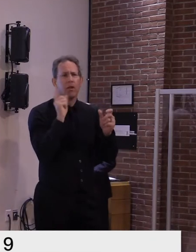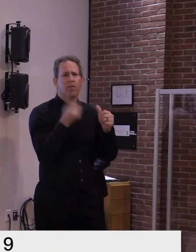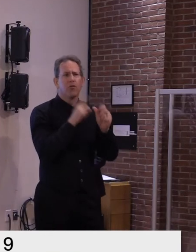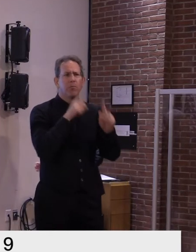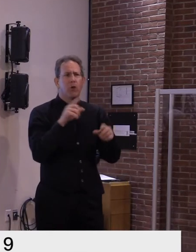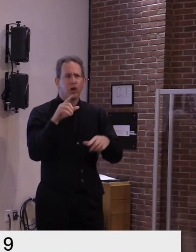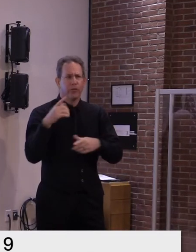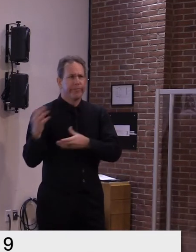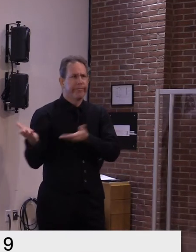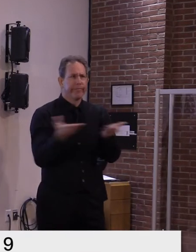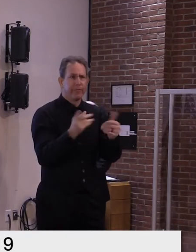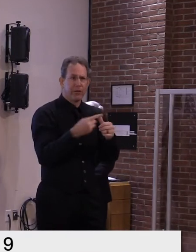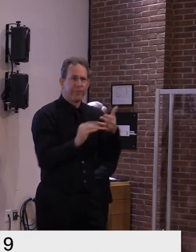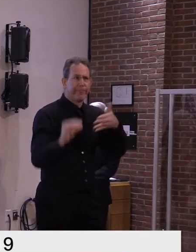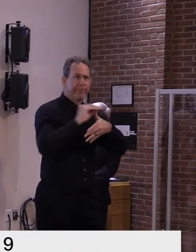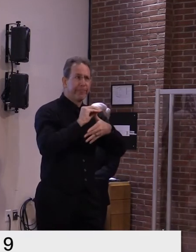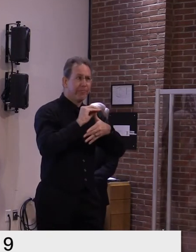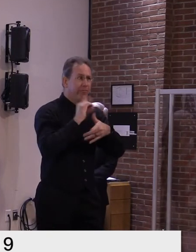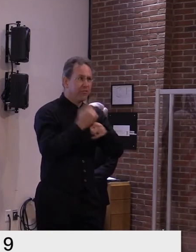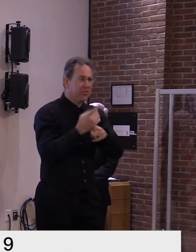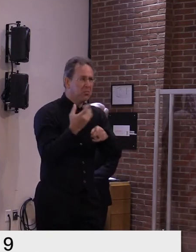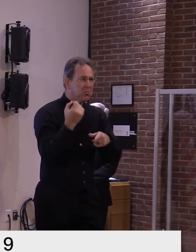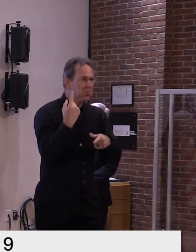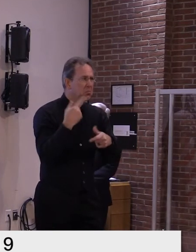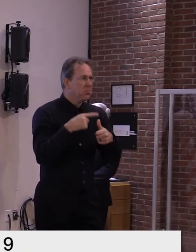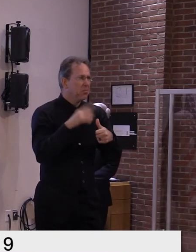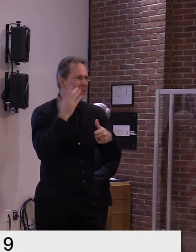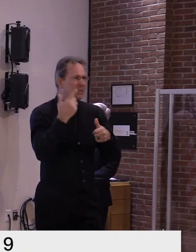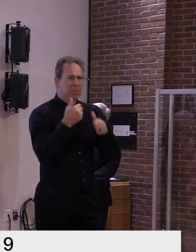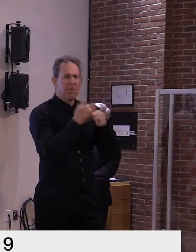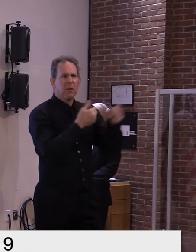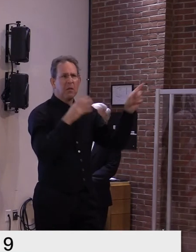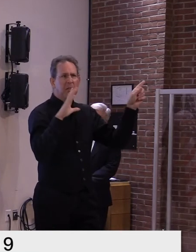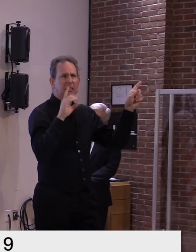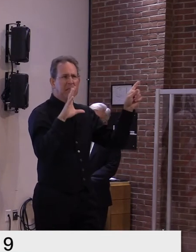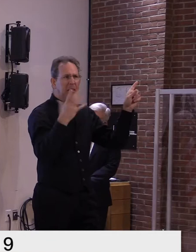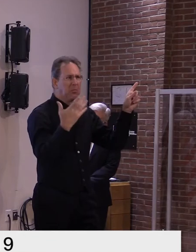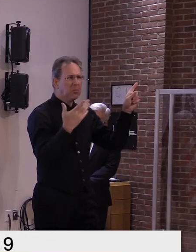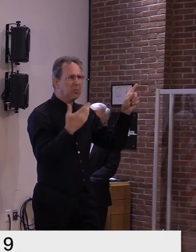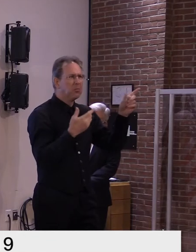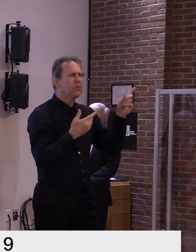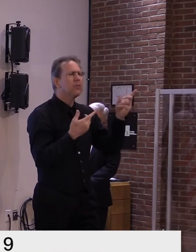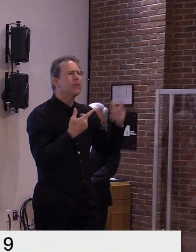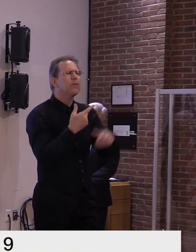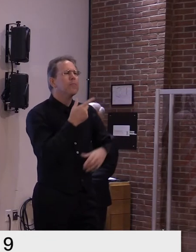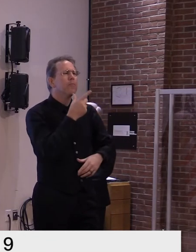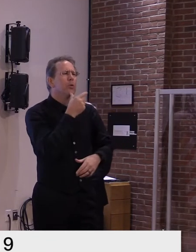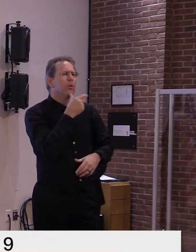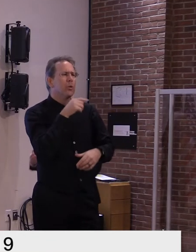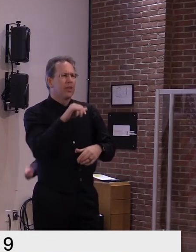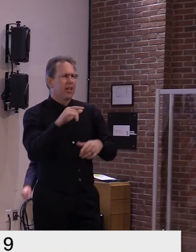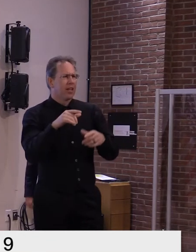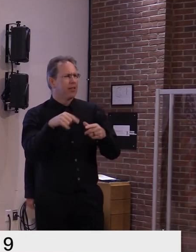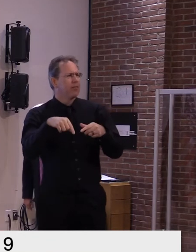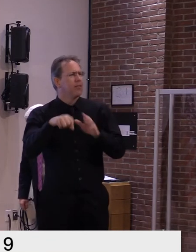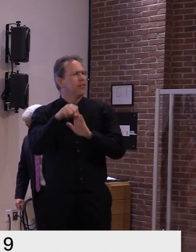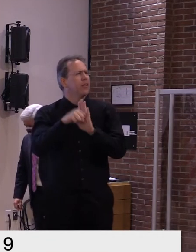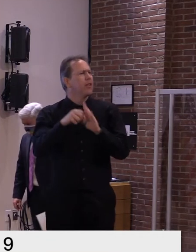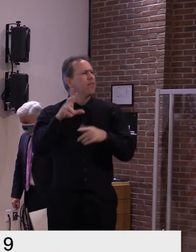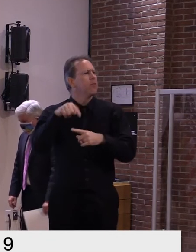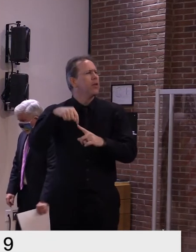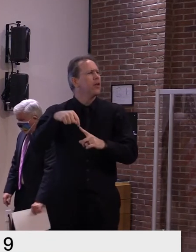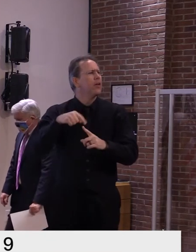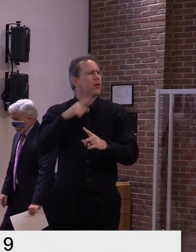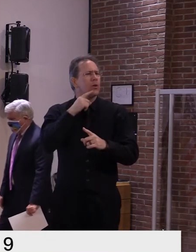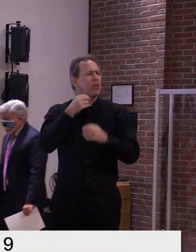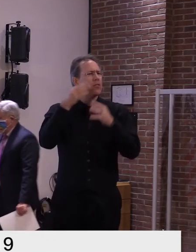closely aligns with the CDC guidelines. Who in state government first made the suggestion not to